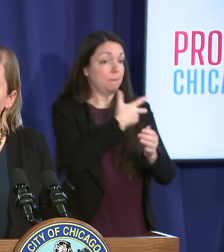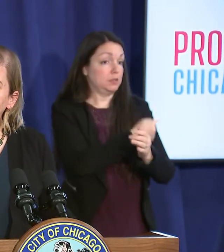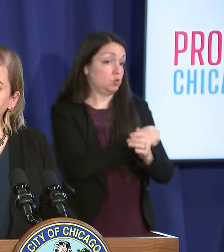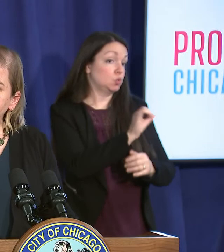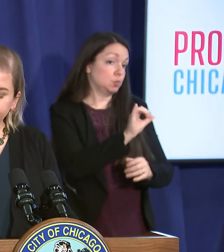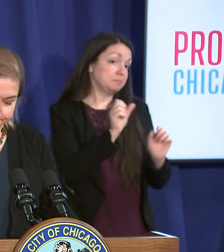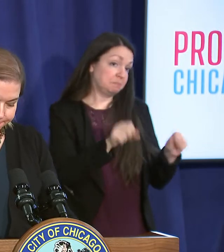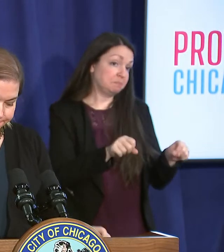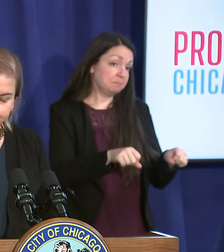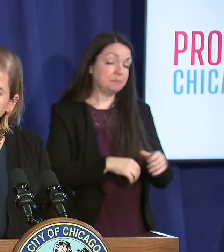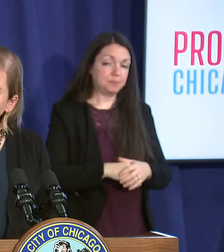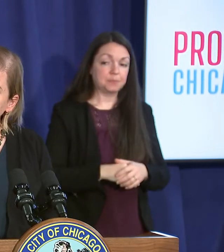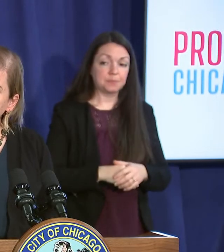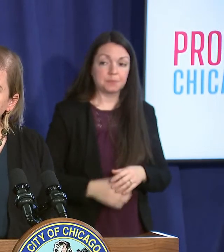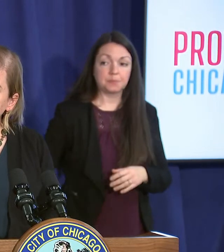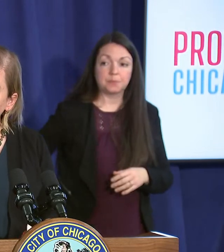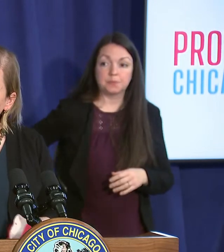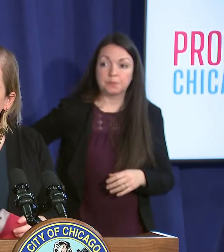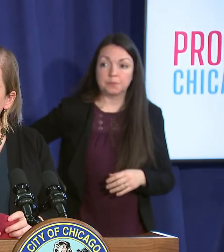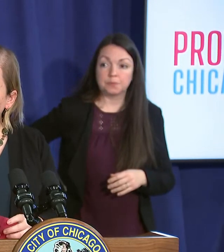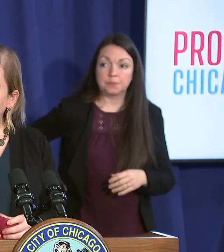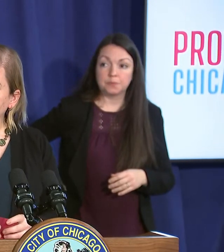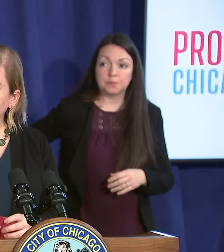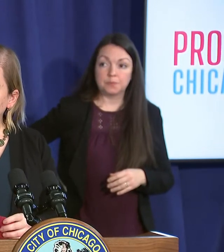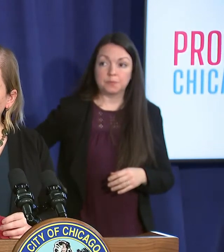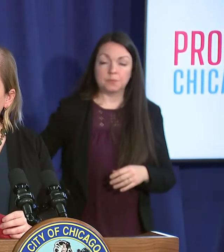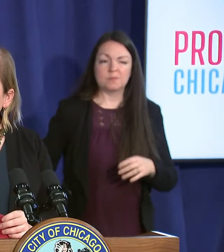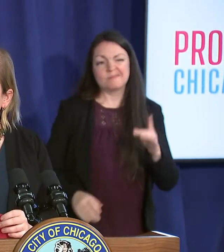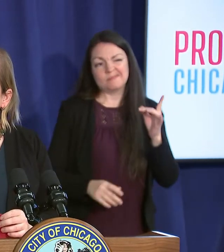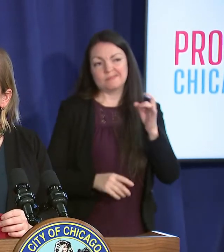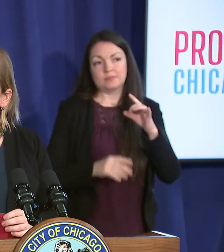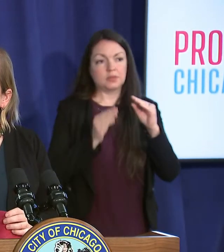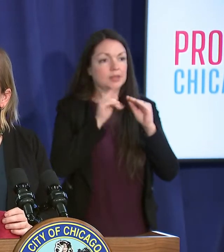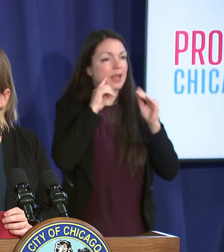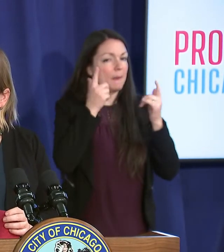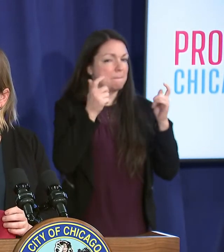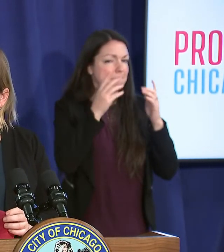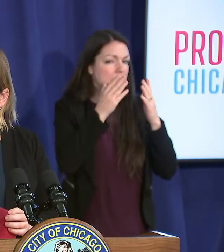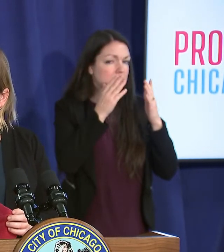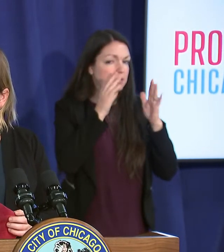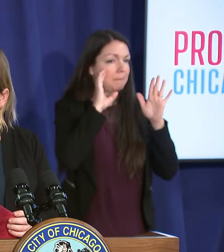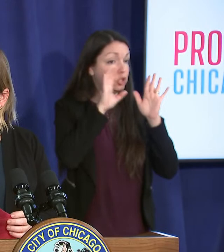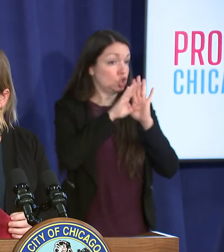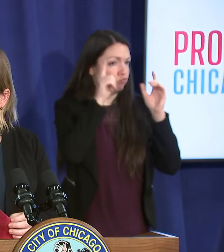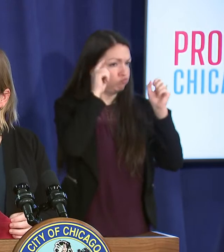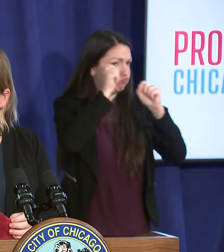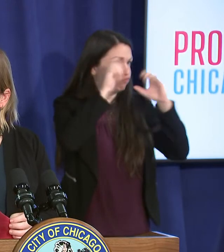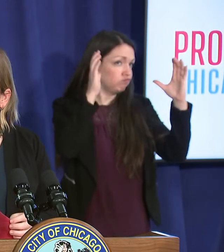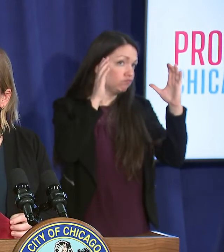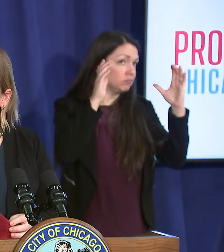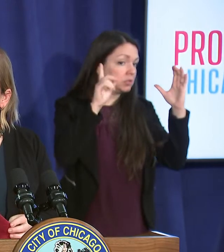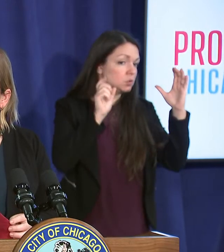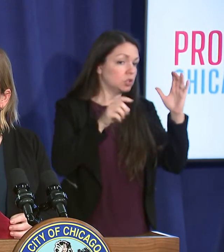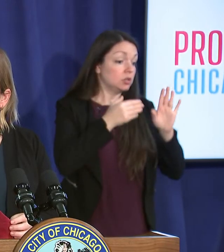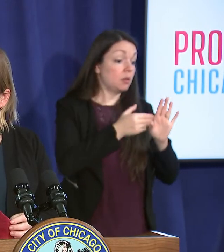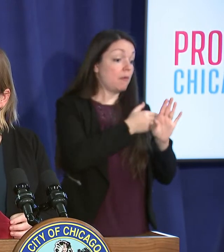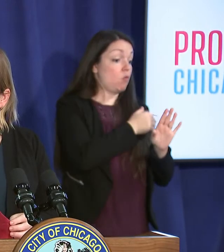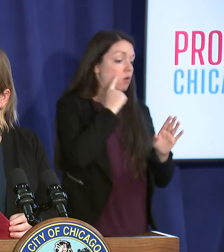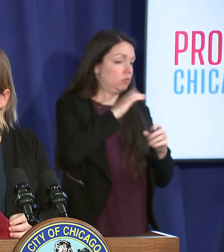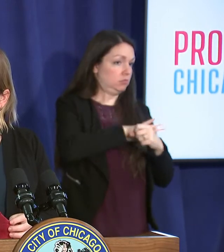as well. This is sort of a bigger picture question that I wanted to ask, and that's that, prior to the